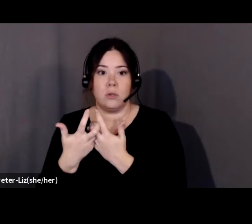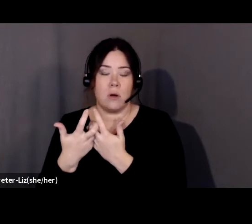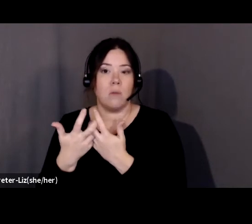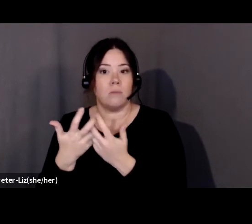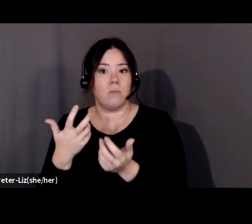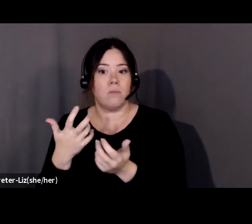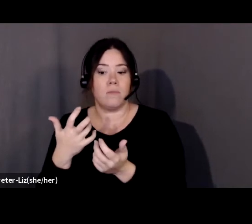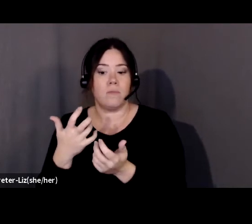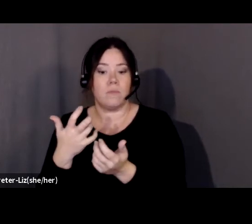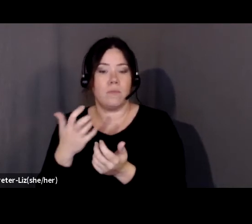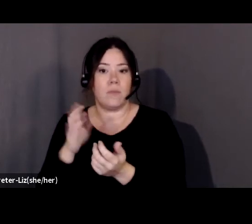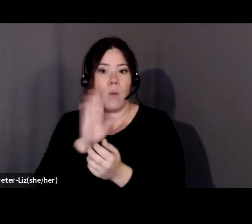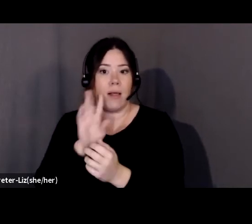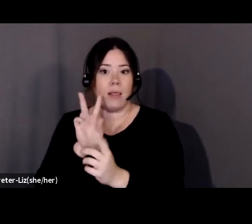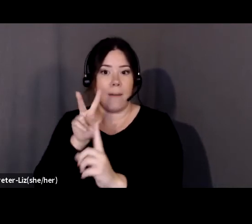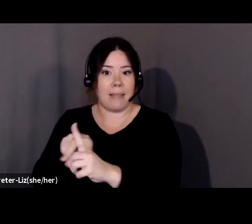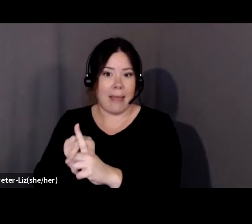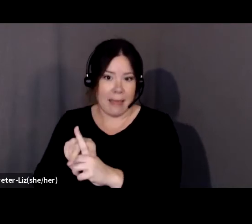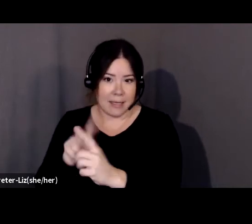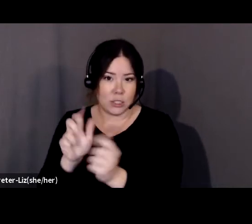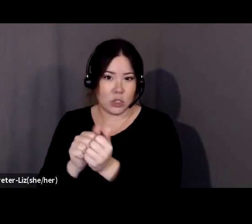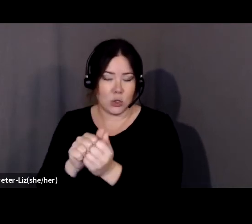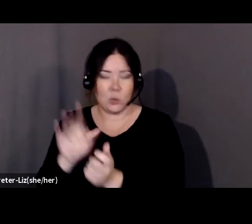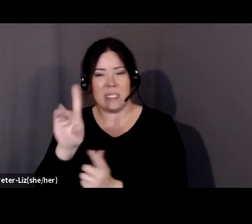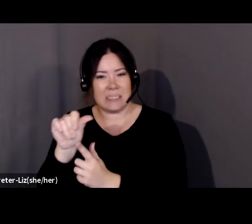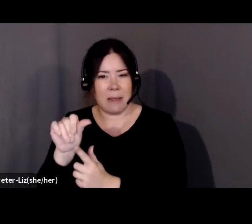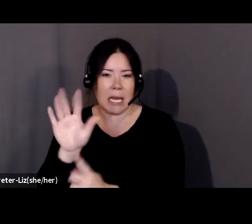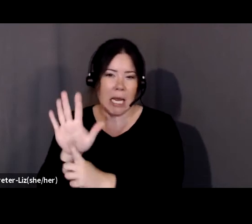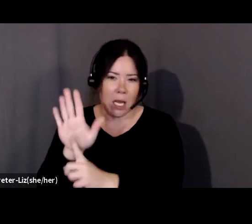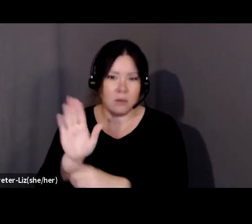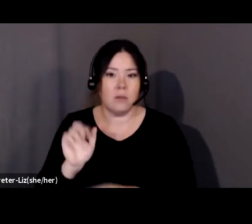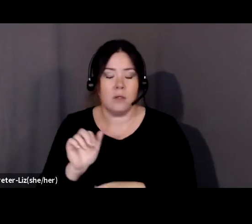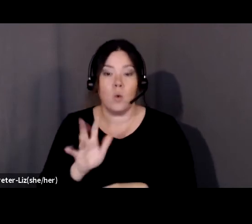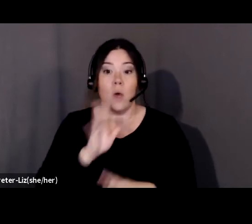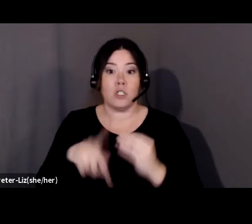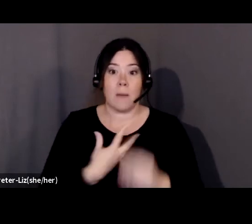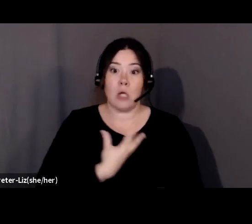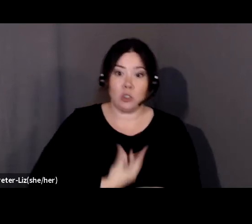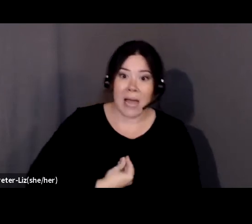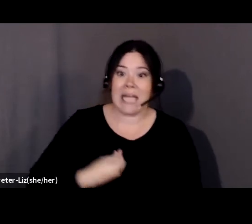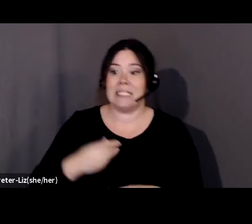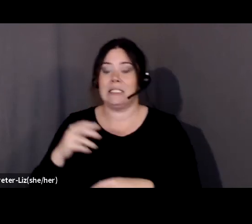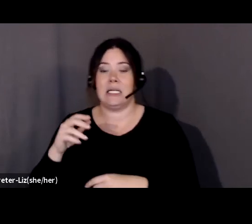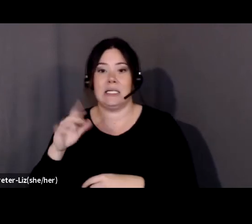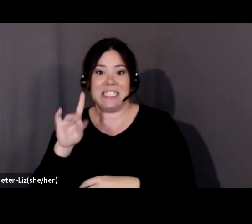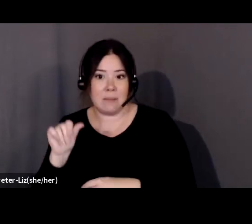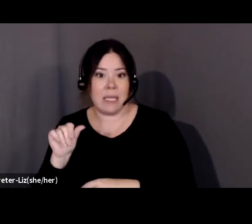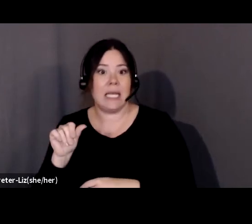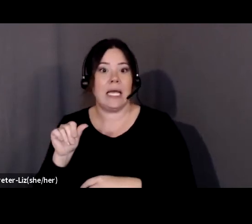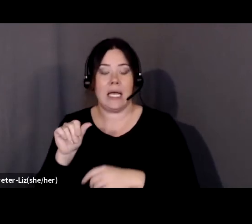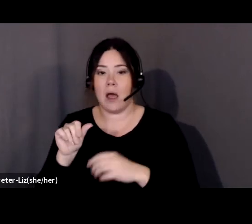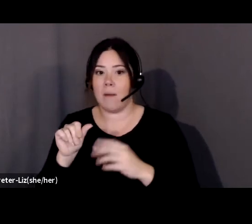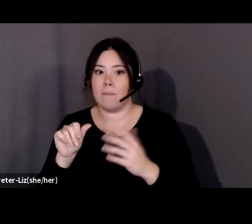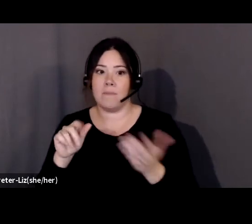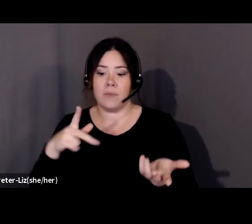applies to disability in a sense. We were talking about how both transness and disability are pathologized and how that's kind of